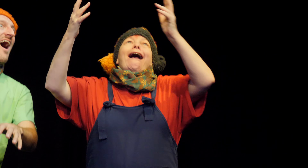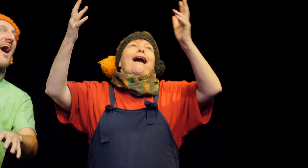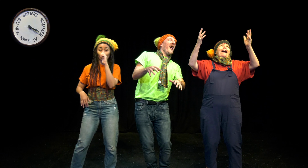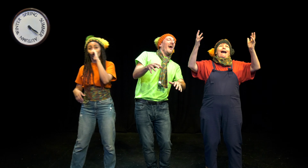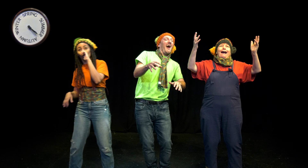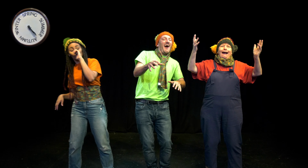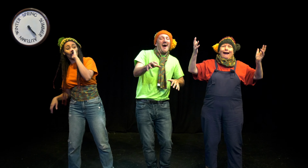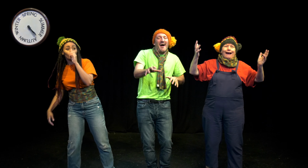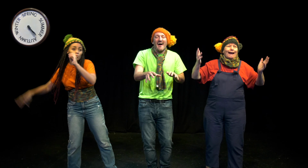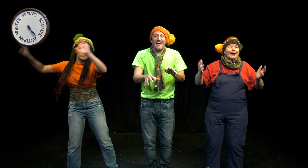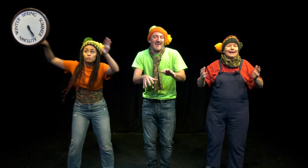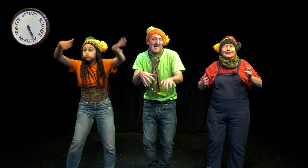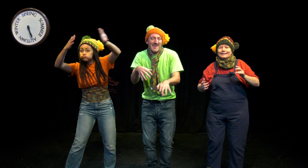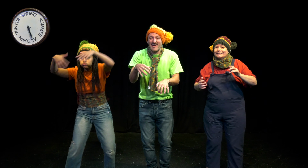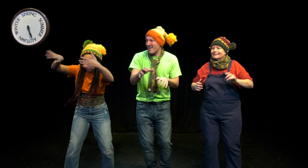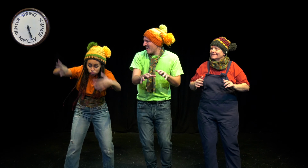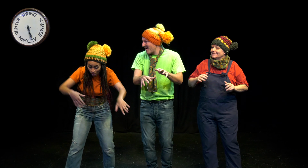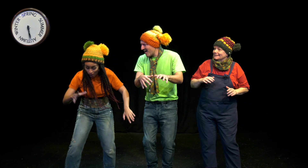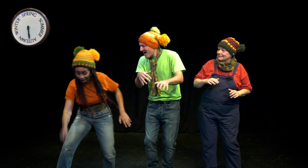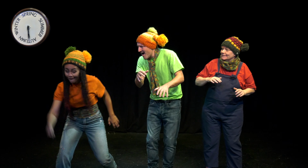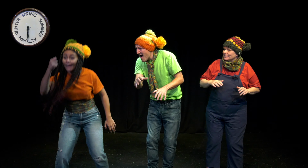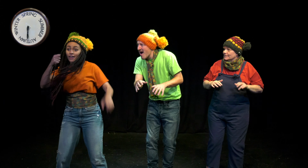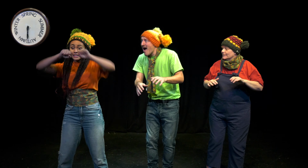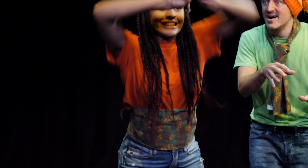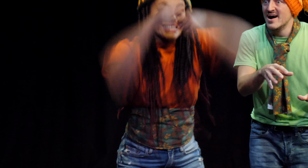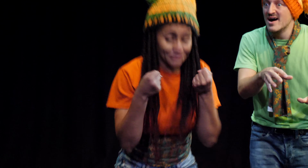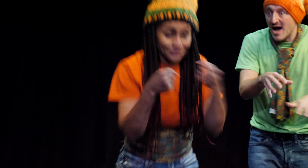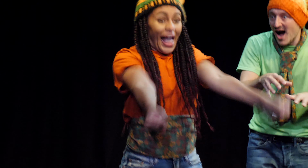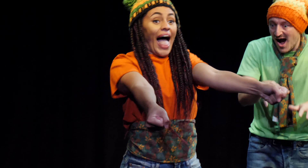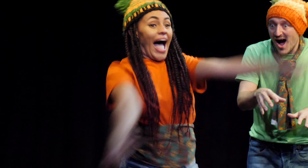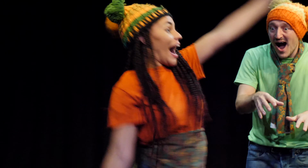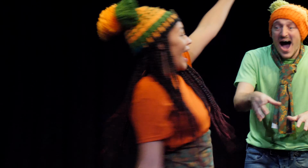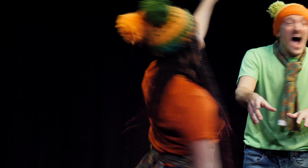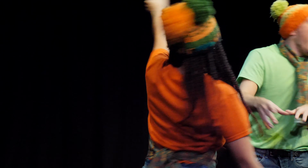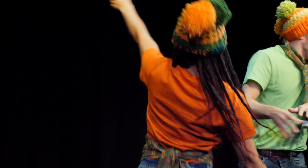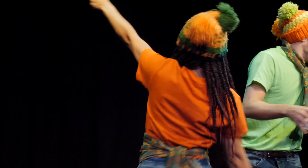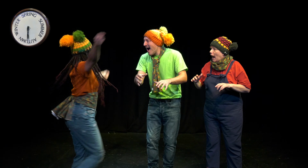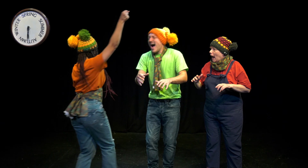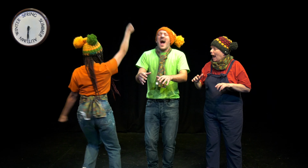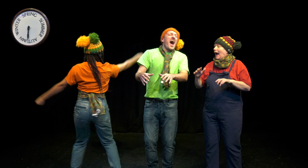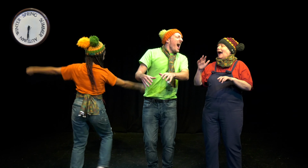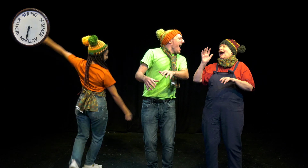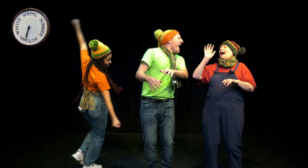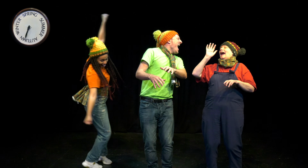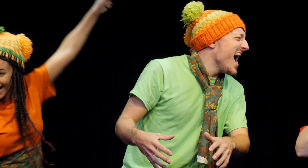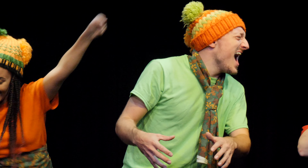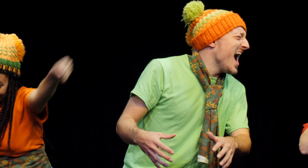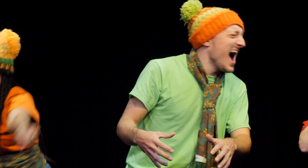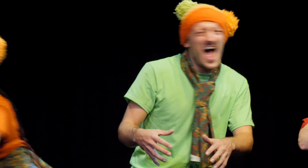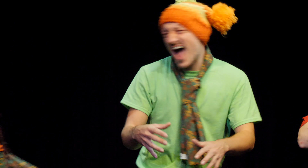Autumn, snapping twigs, wild and free with no cares.